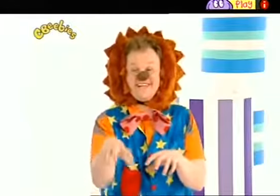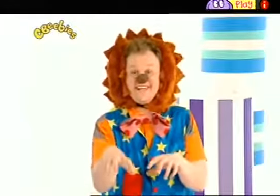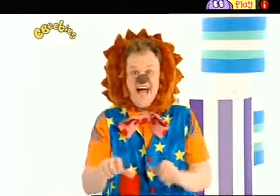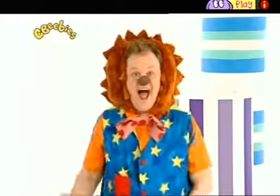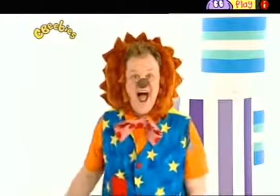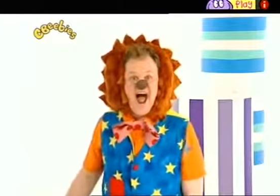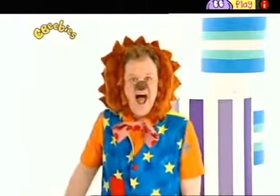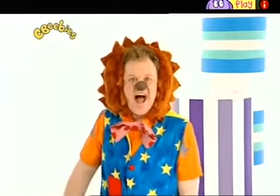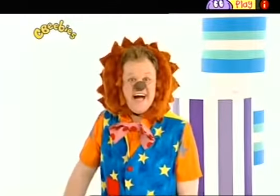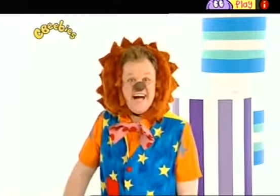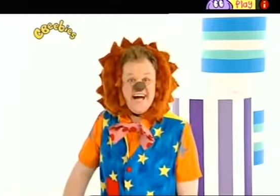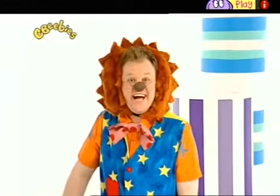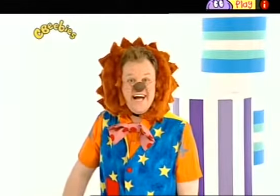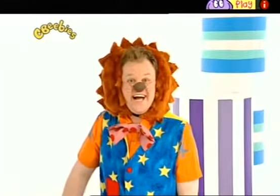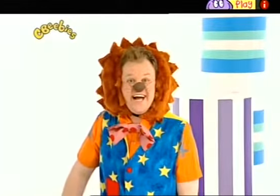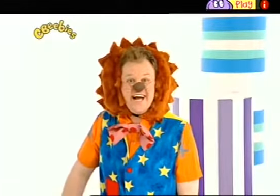Can we all pretend to be lions, Mr. Tumble?